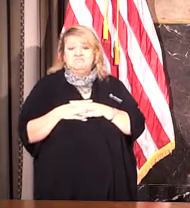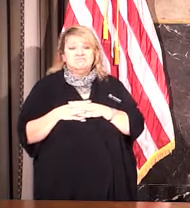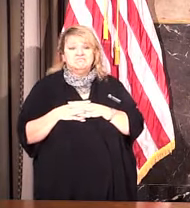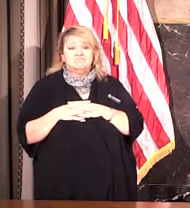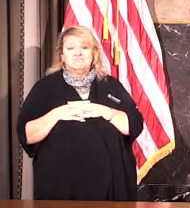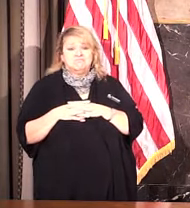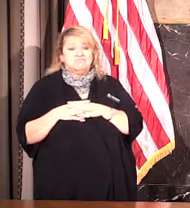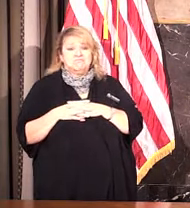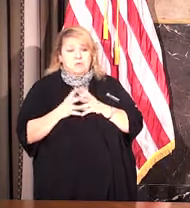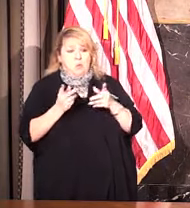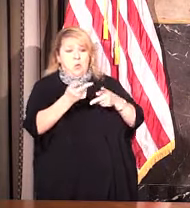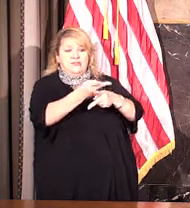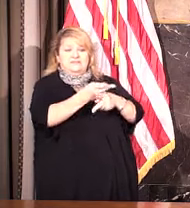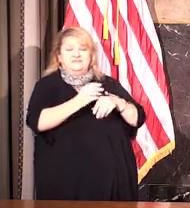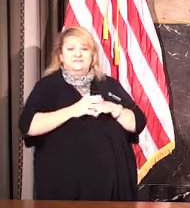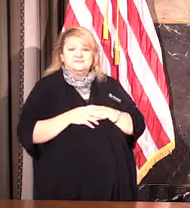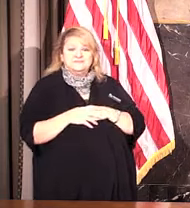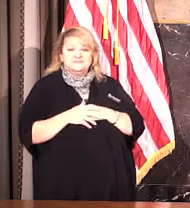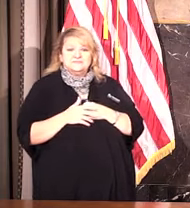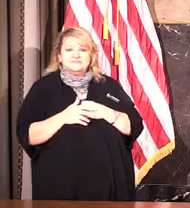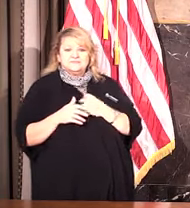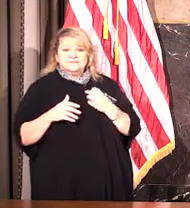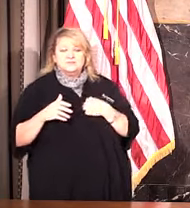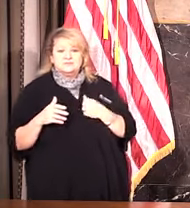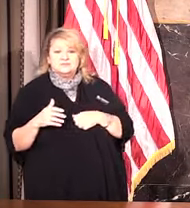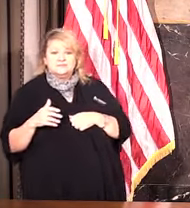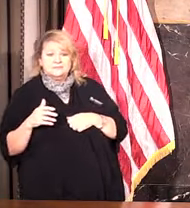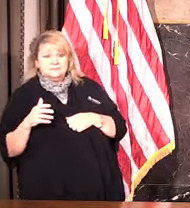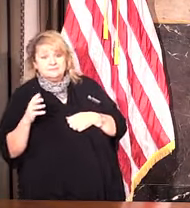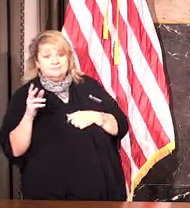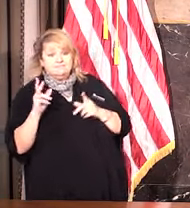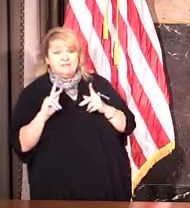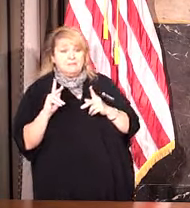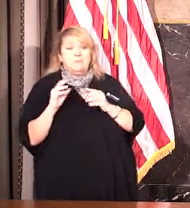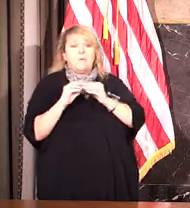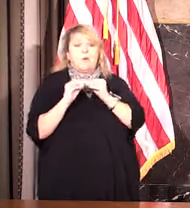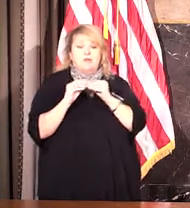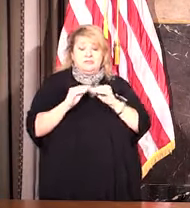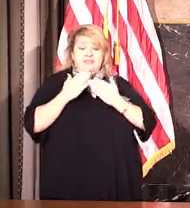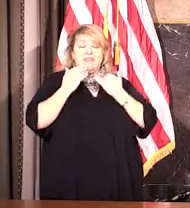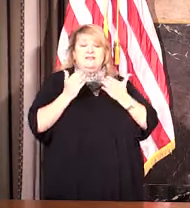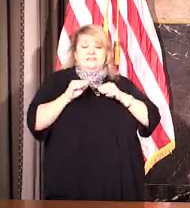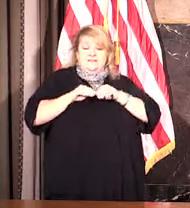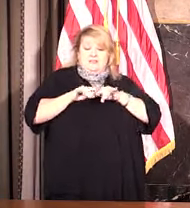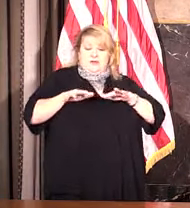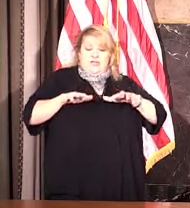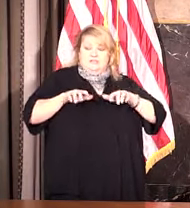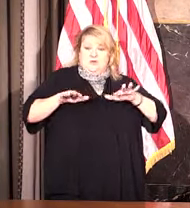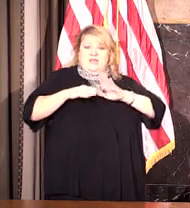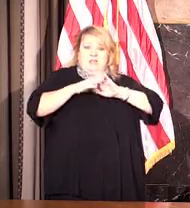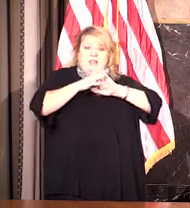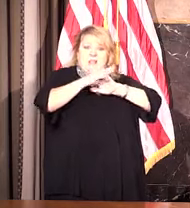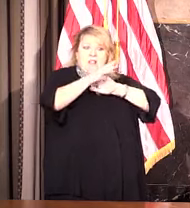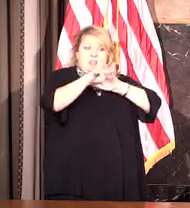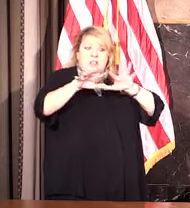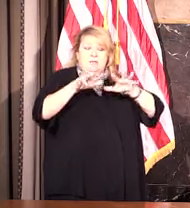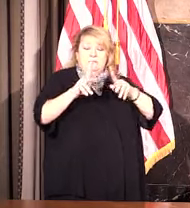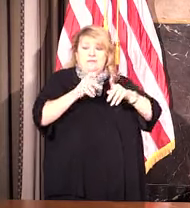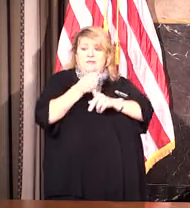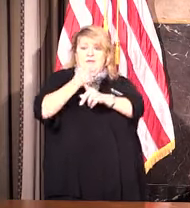likely that there will be additional seats at tables that won't be filled. And it really is